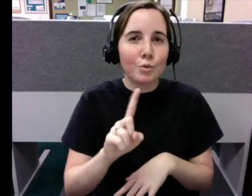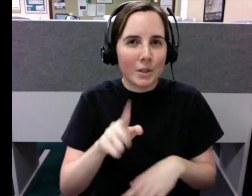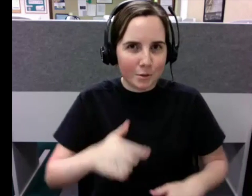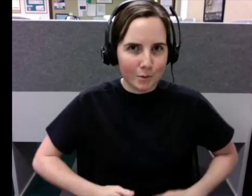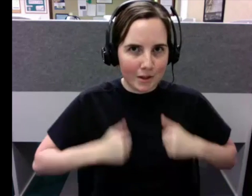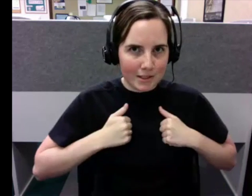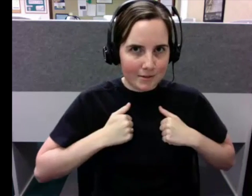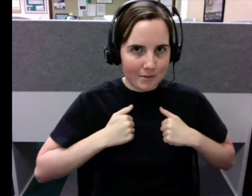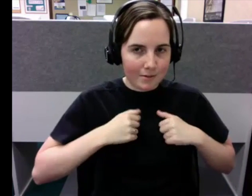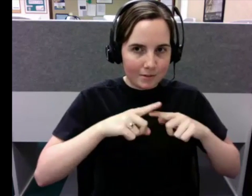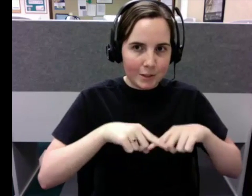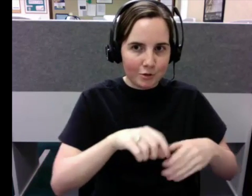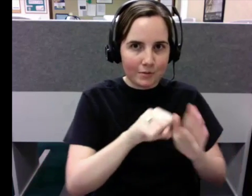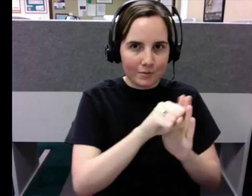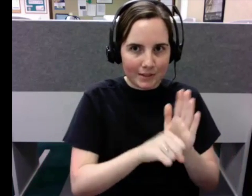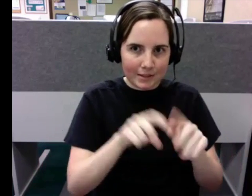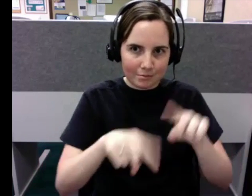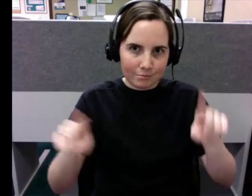limits in your state.